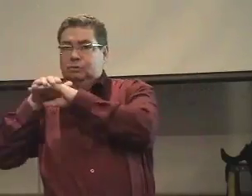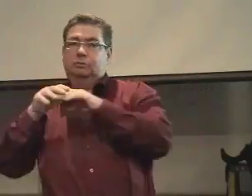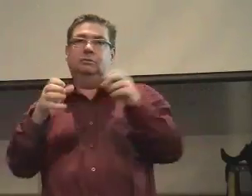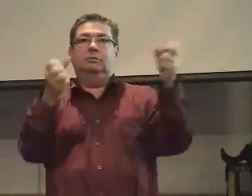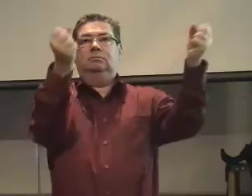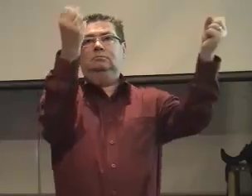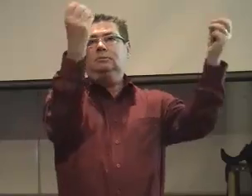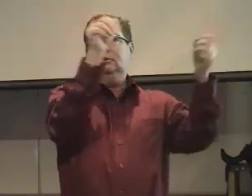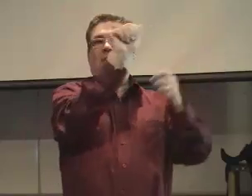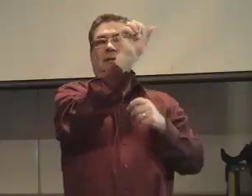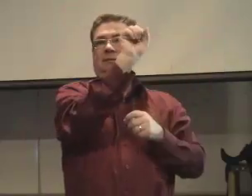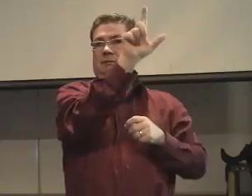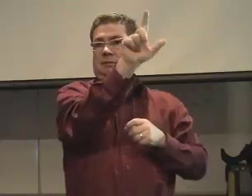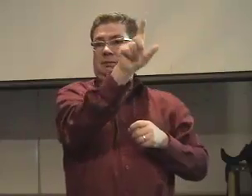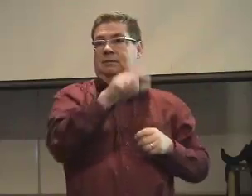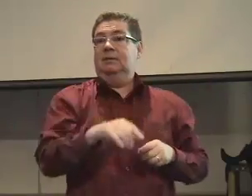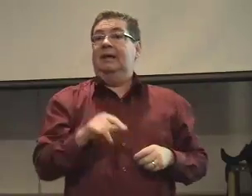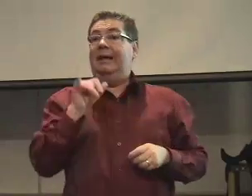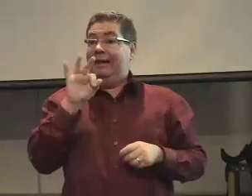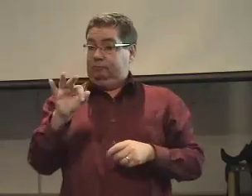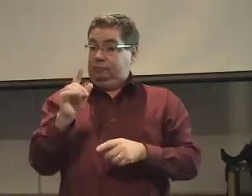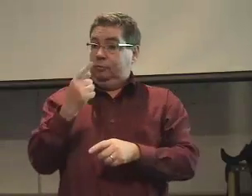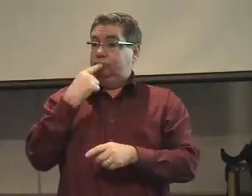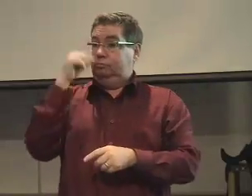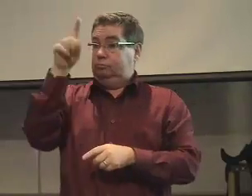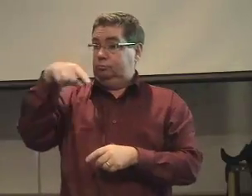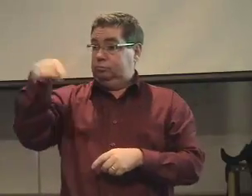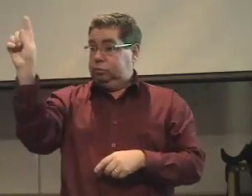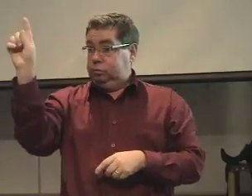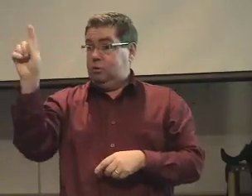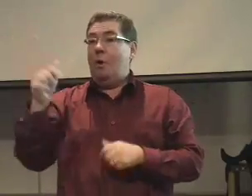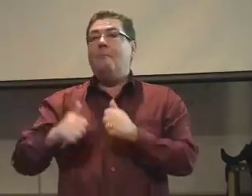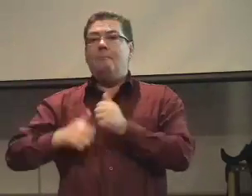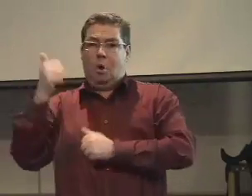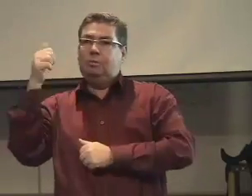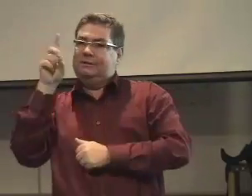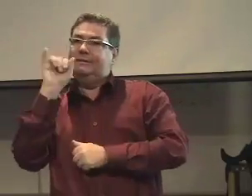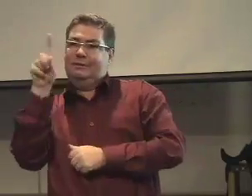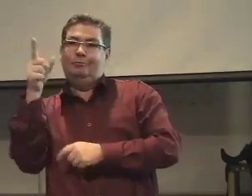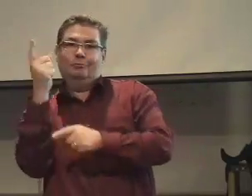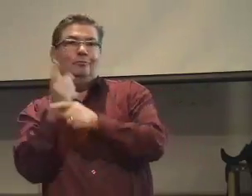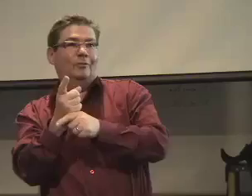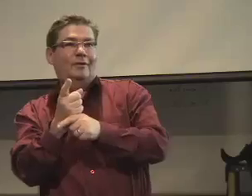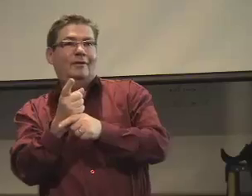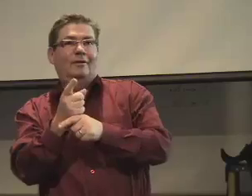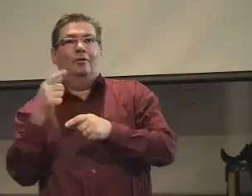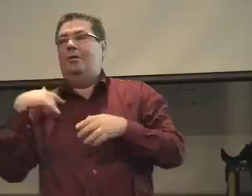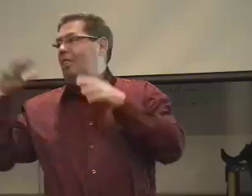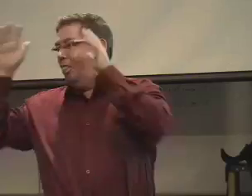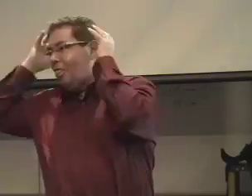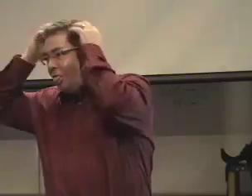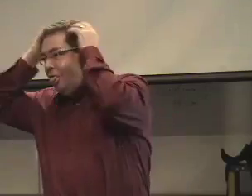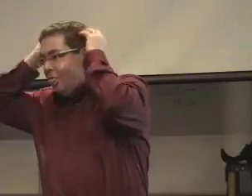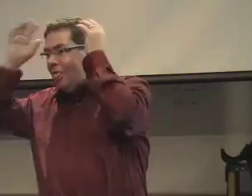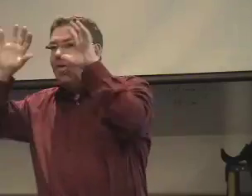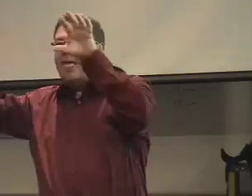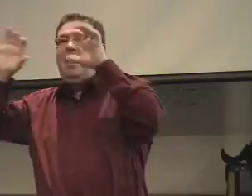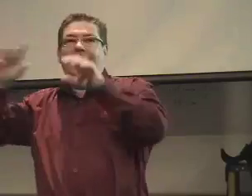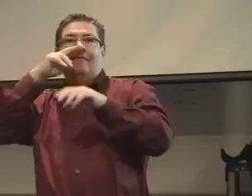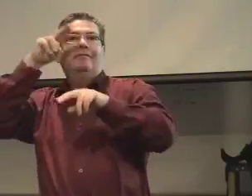ASL translation. If they did it right, and they always did it right, we'd mess up their hair and they'd put their name on it. It was stupid, but it worked.